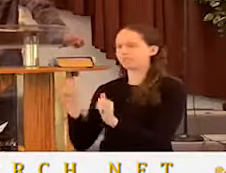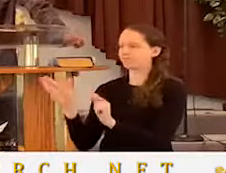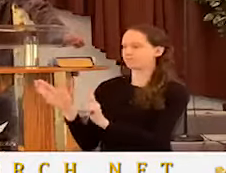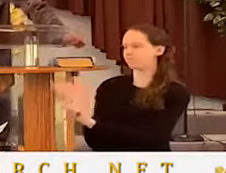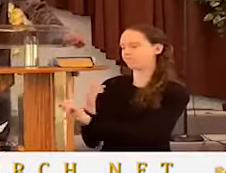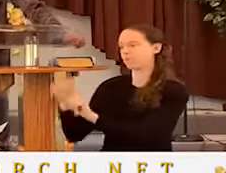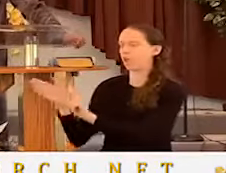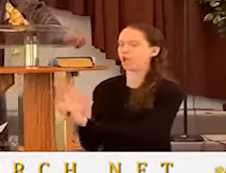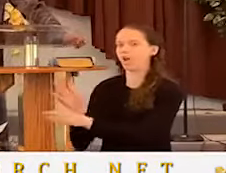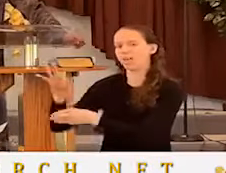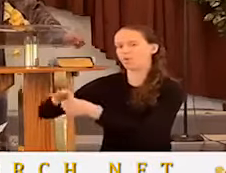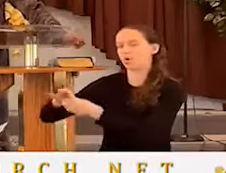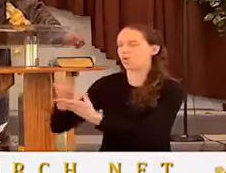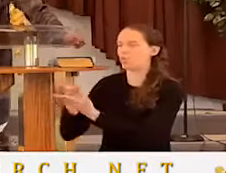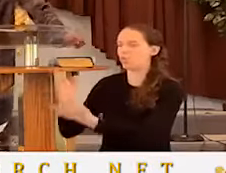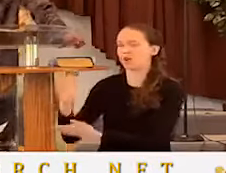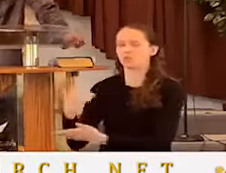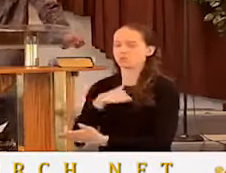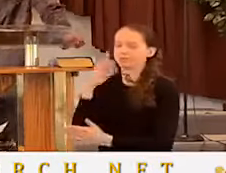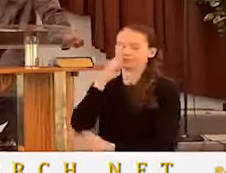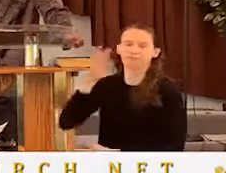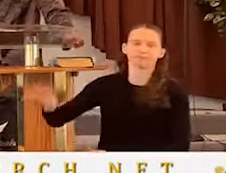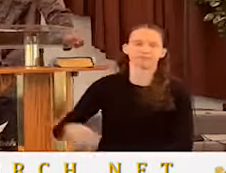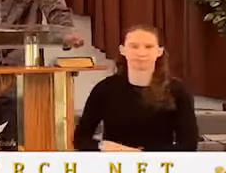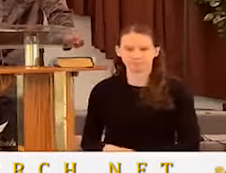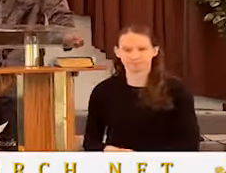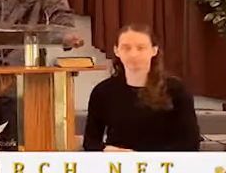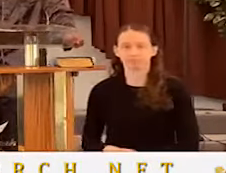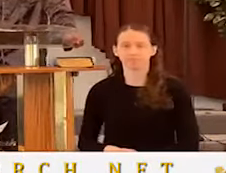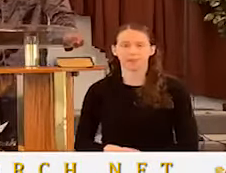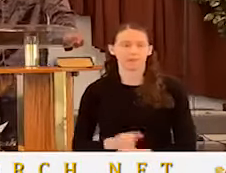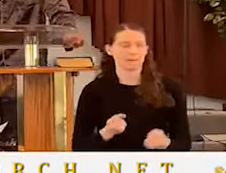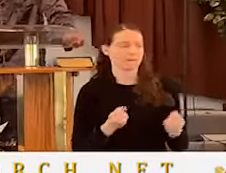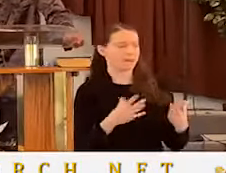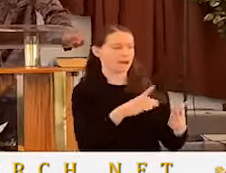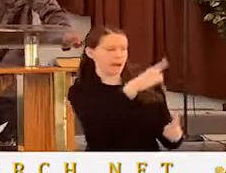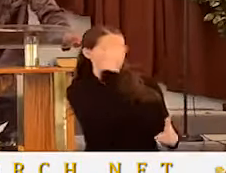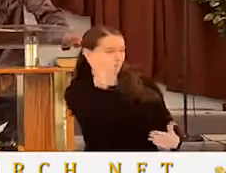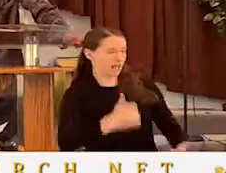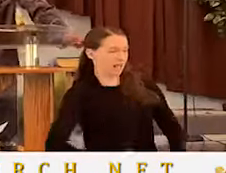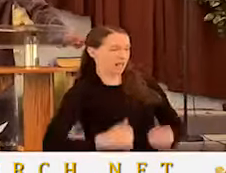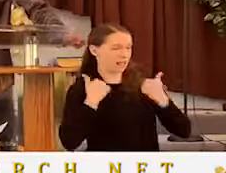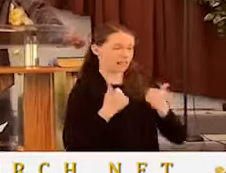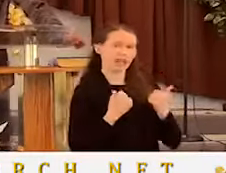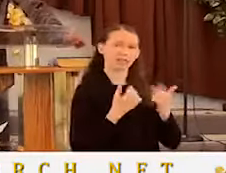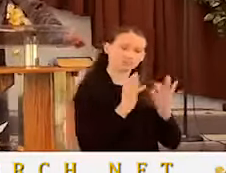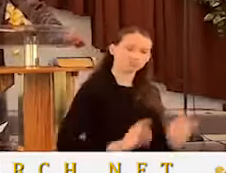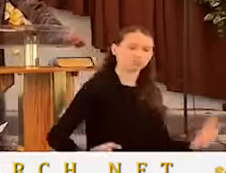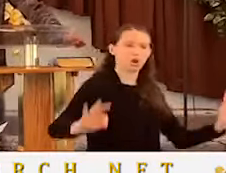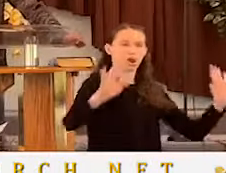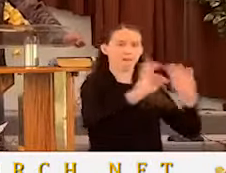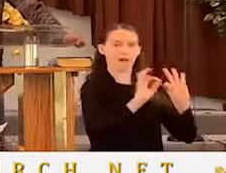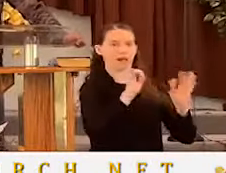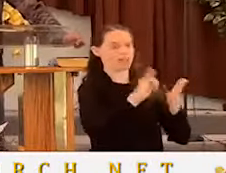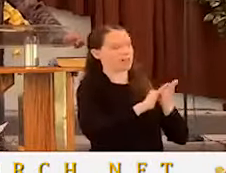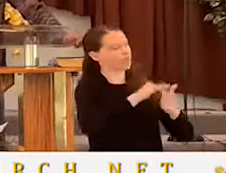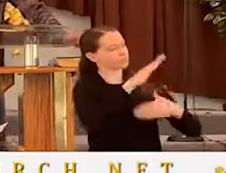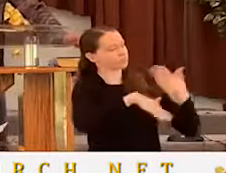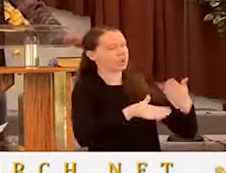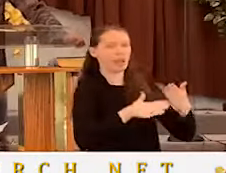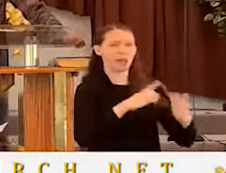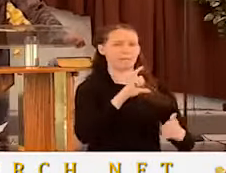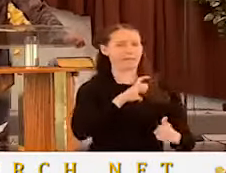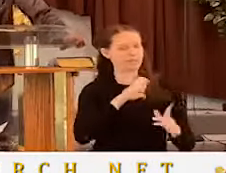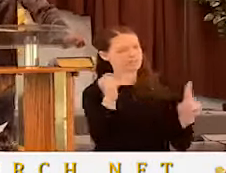The church was asleep while Black Lives Matter movement was dealing with